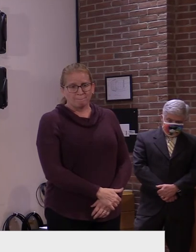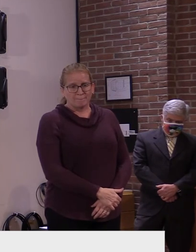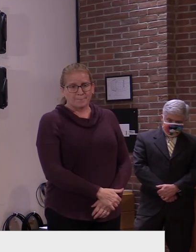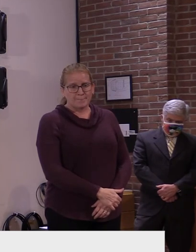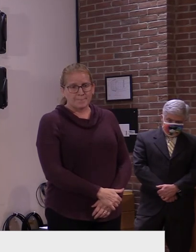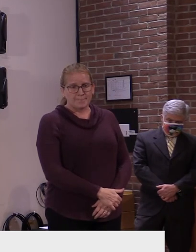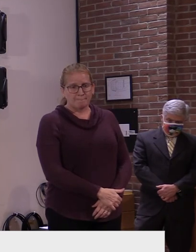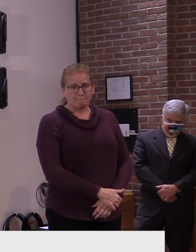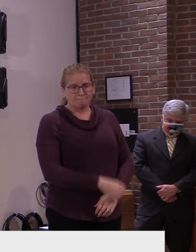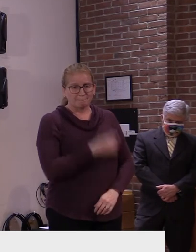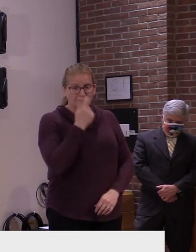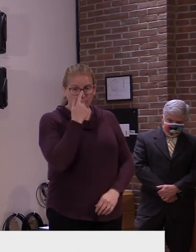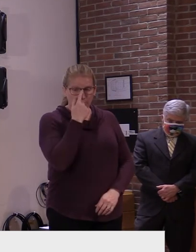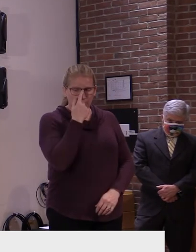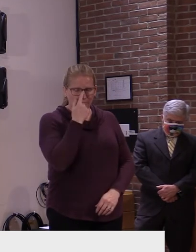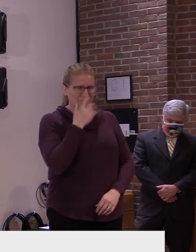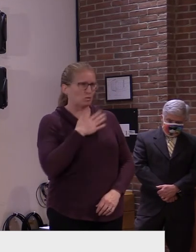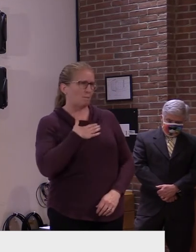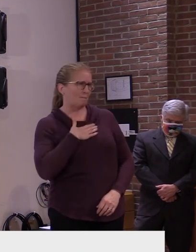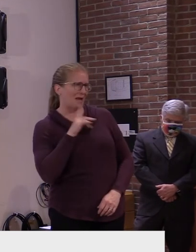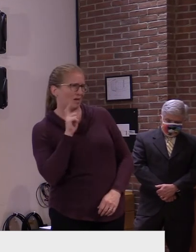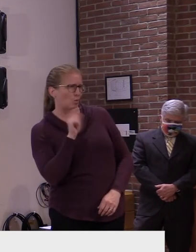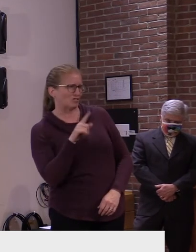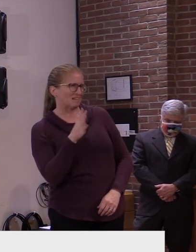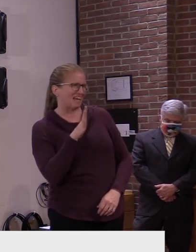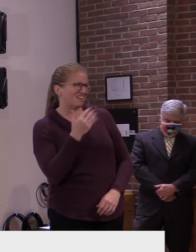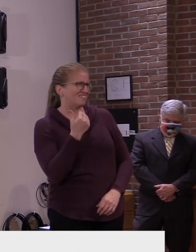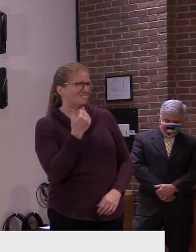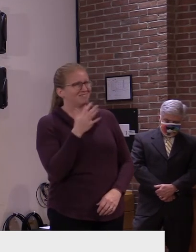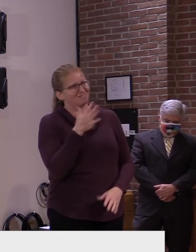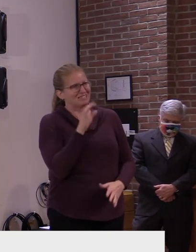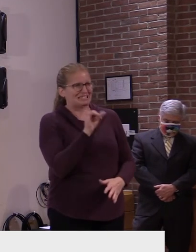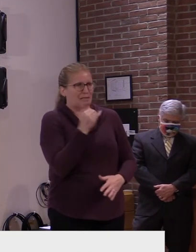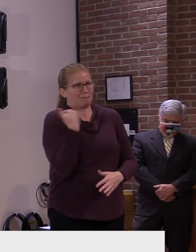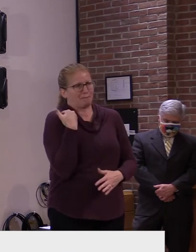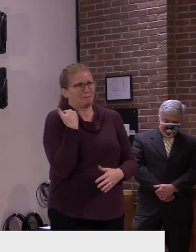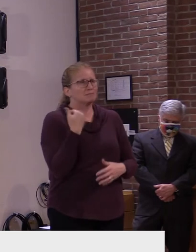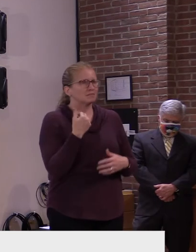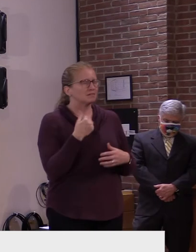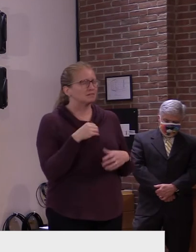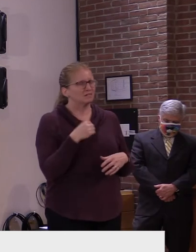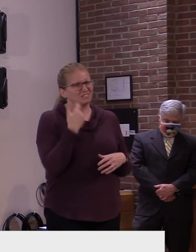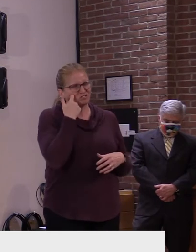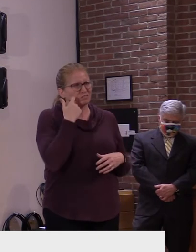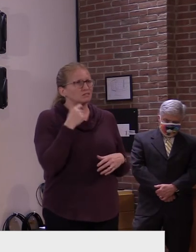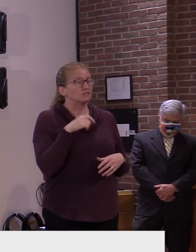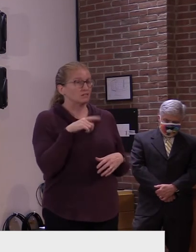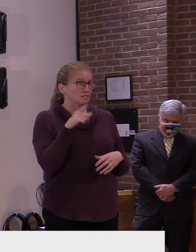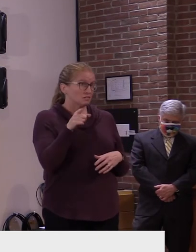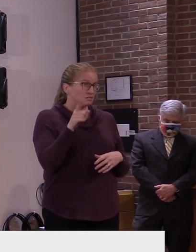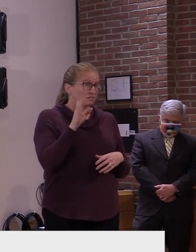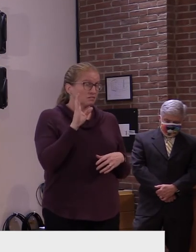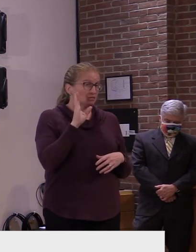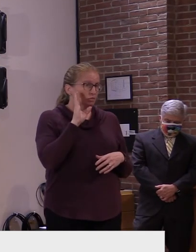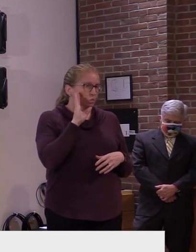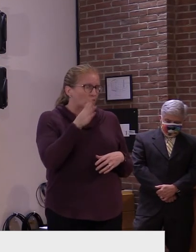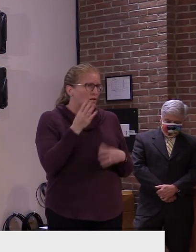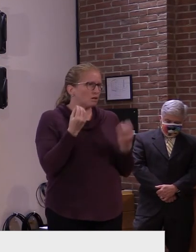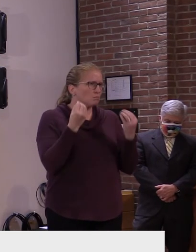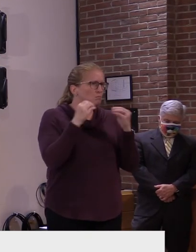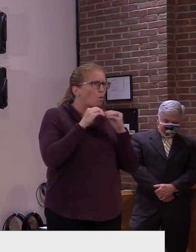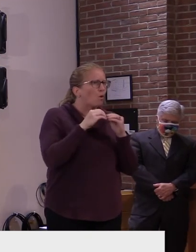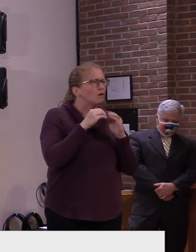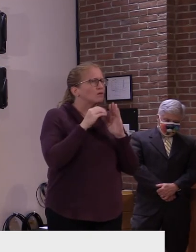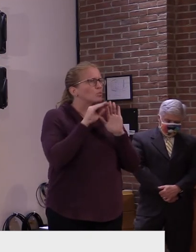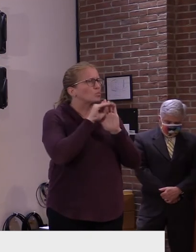governor kind of piggybacking off of that question about gatherings will there be any new guidance about churches we received a question from a viewer just